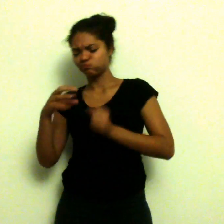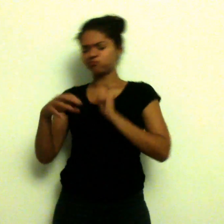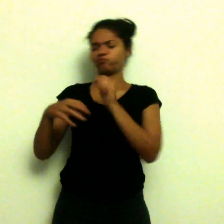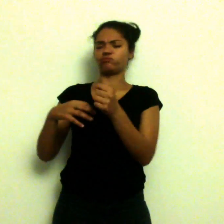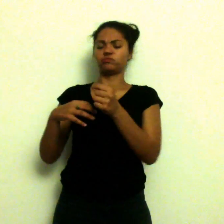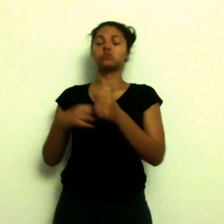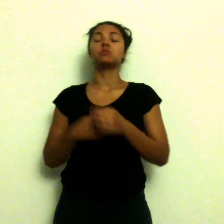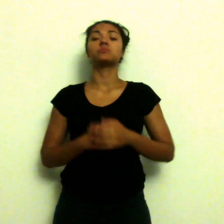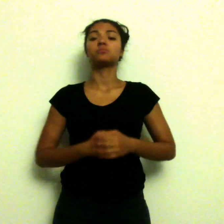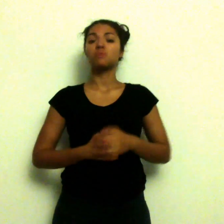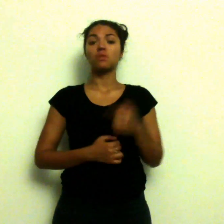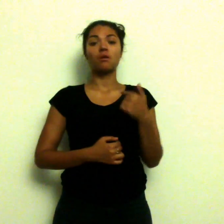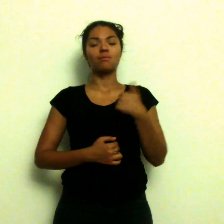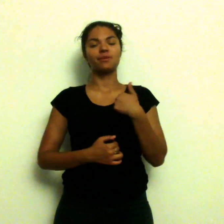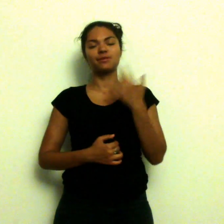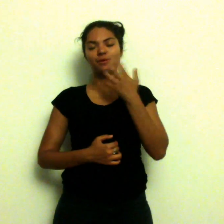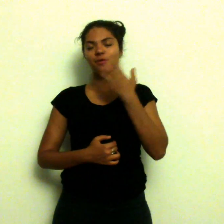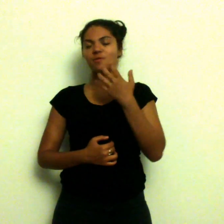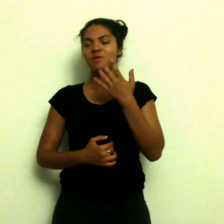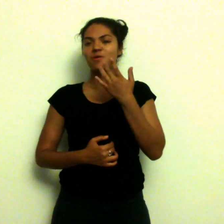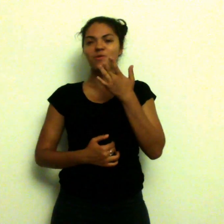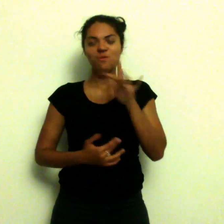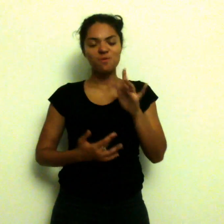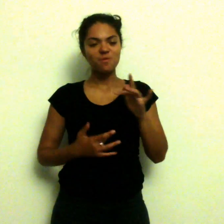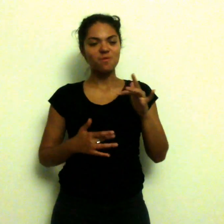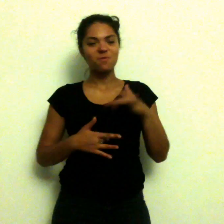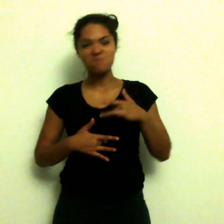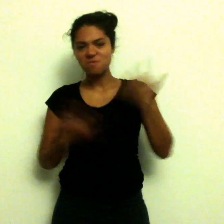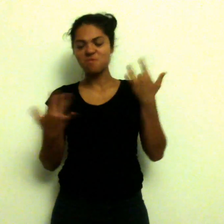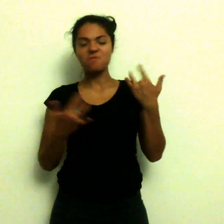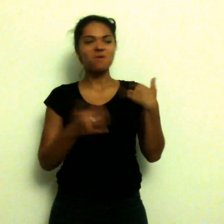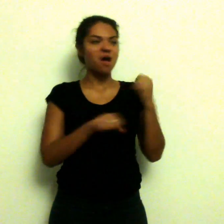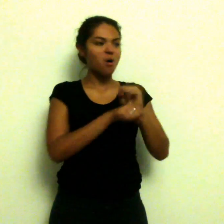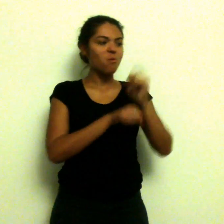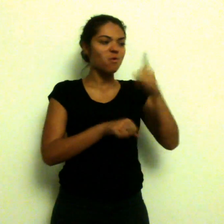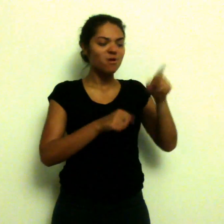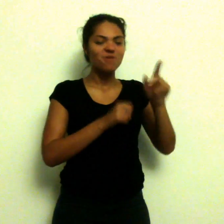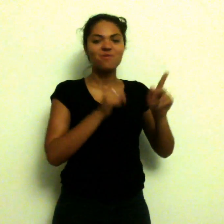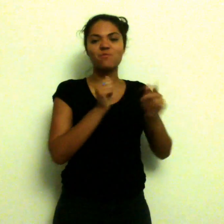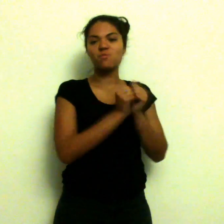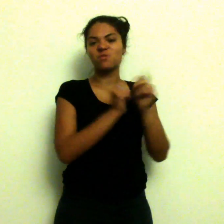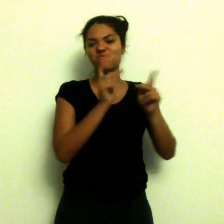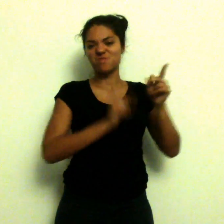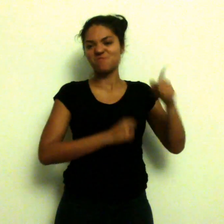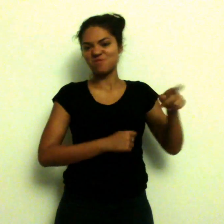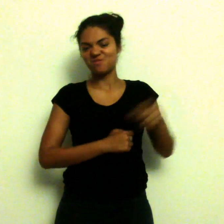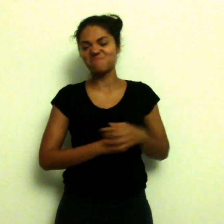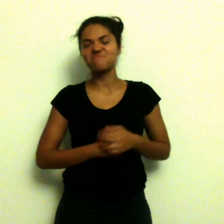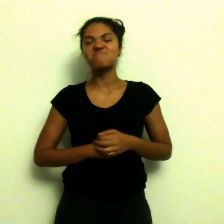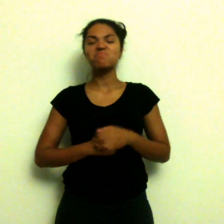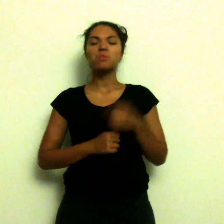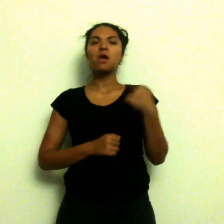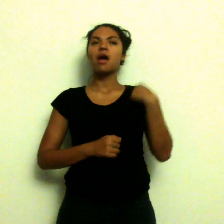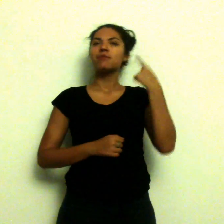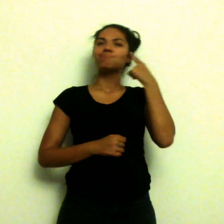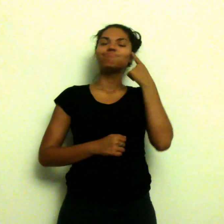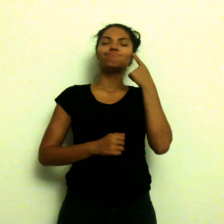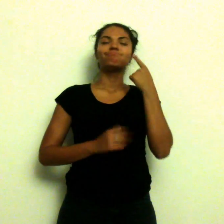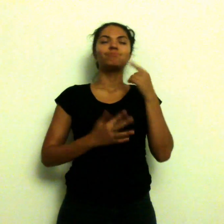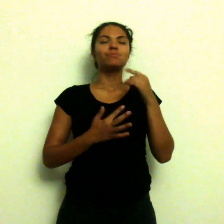I have is working alongside these wonderful voices. I think a unique one and a highly blessed one, an influential one in